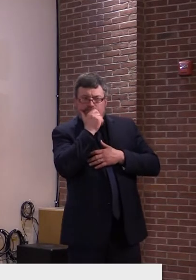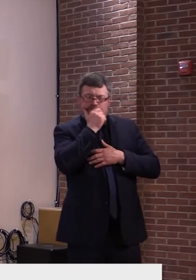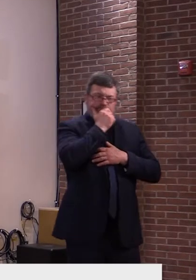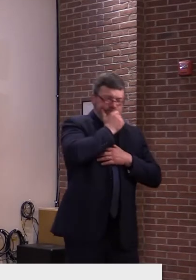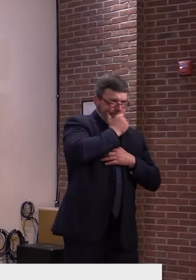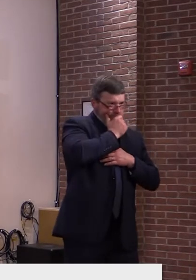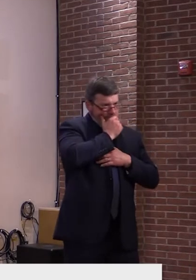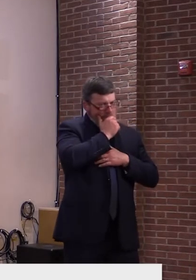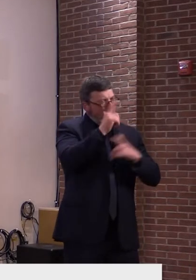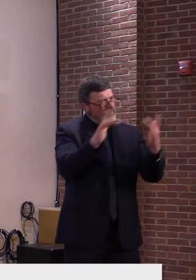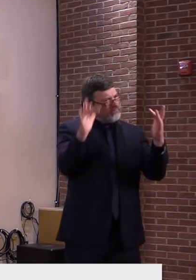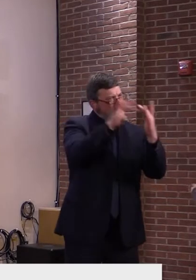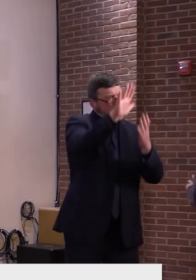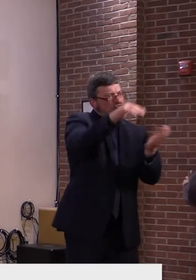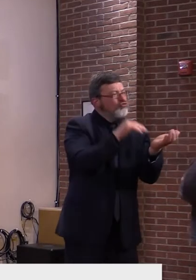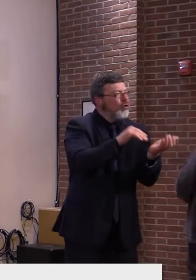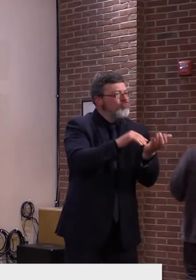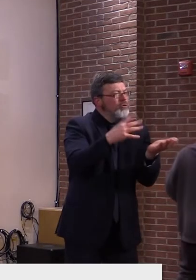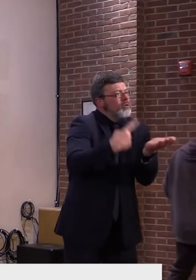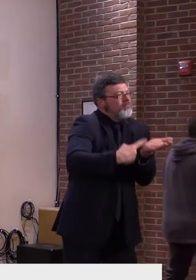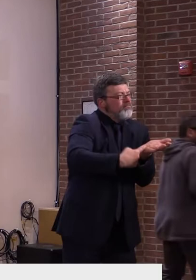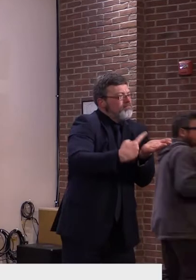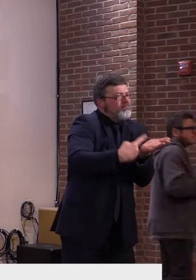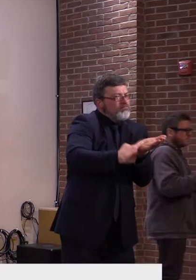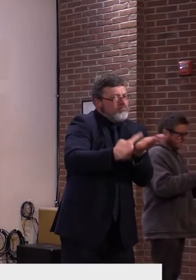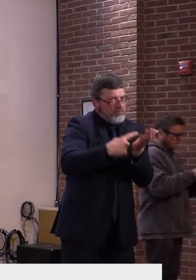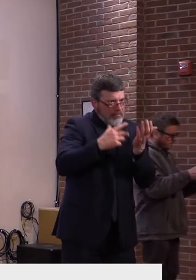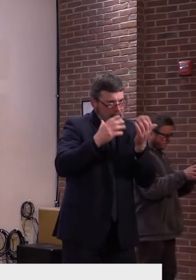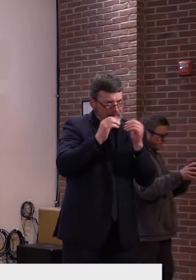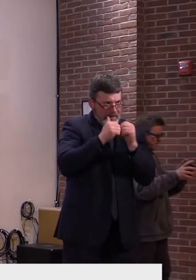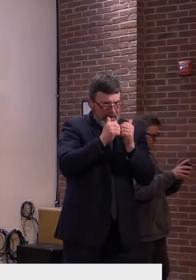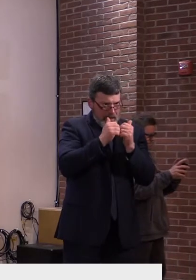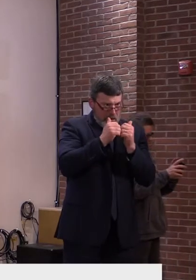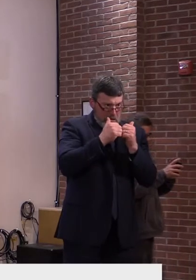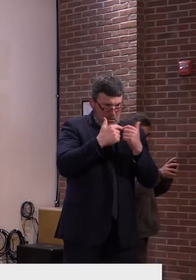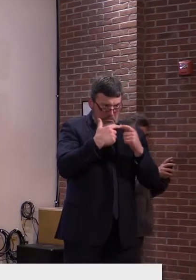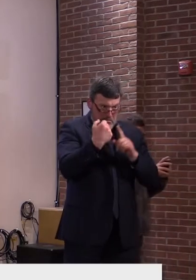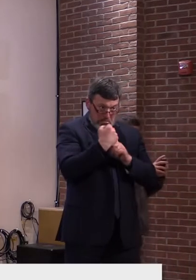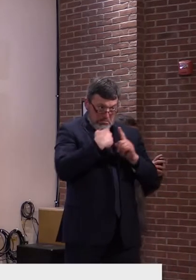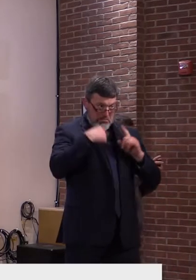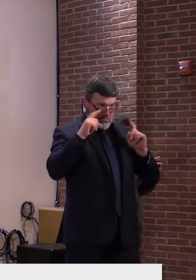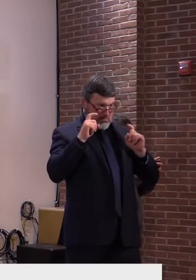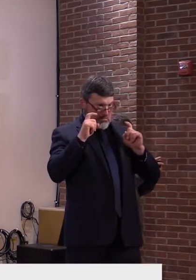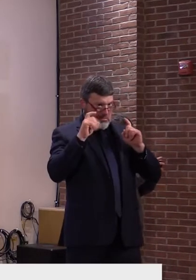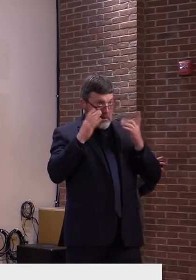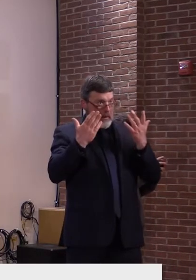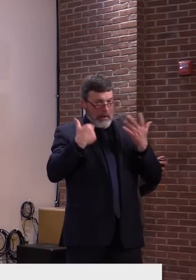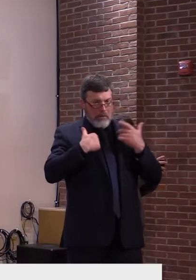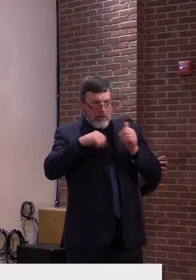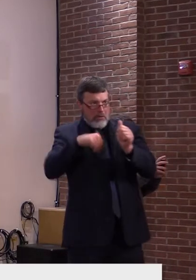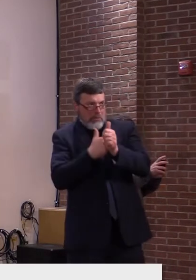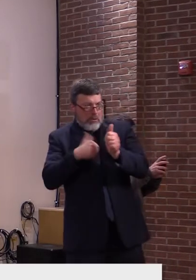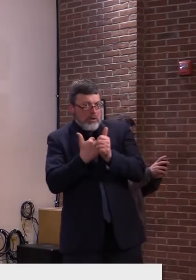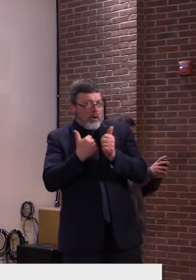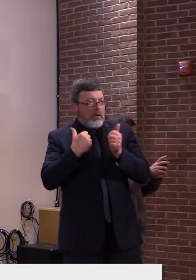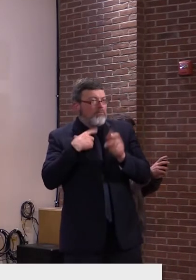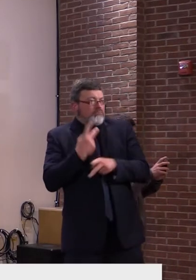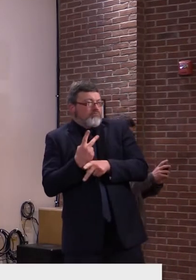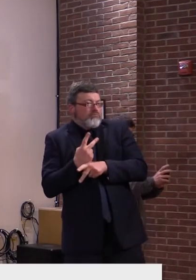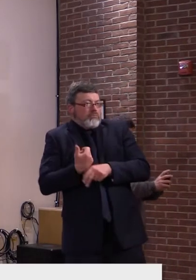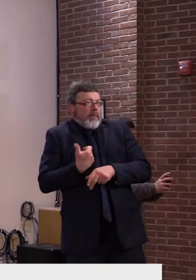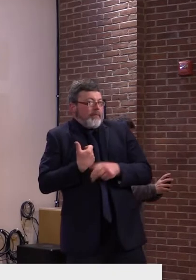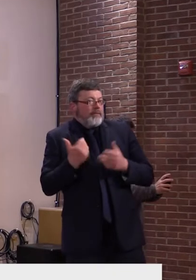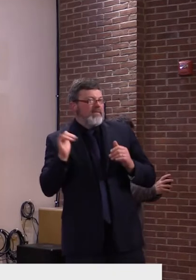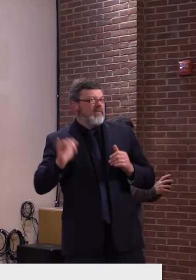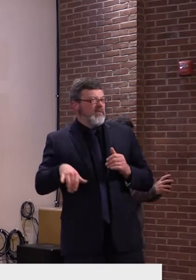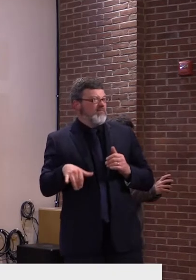take other precautions. Now, you may have heard that yesterday a federal judge in Florida struck down the federal